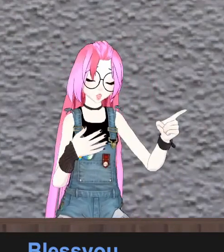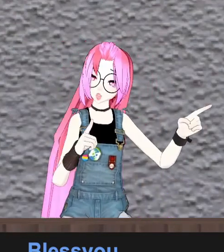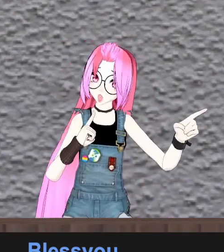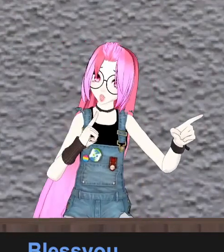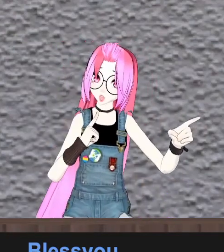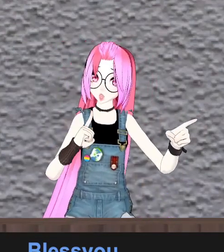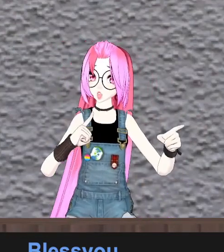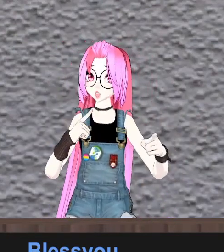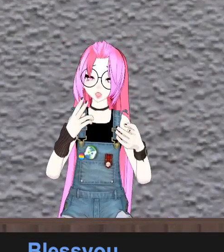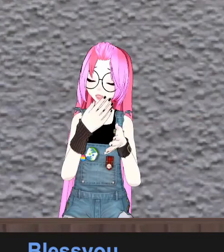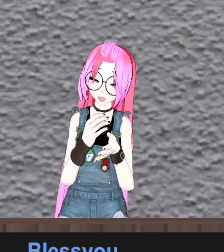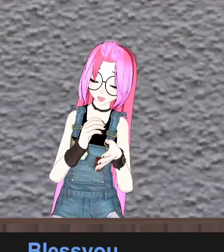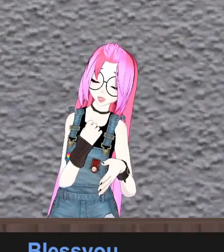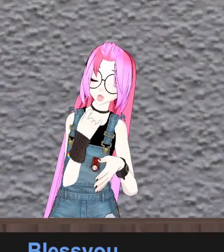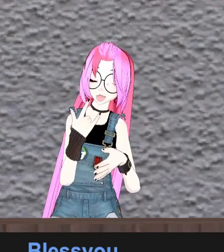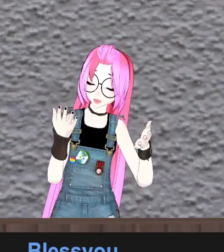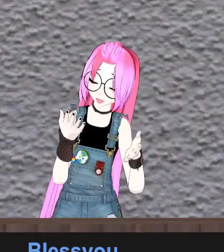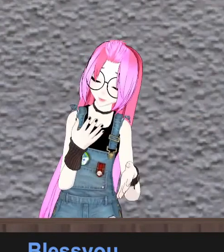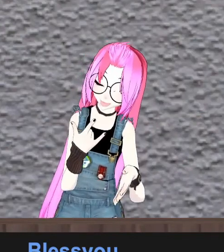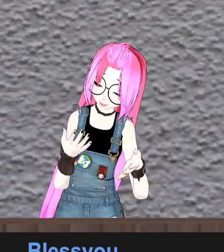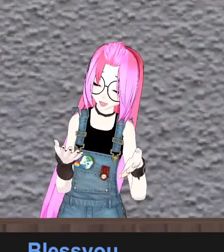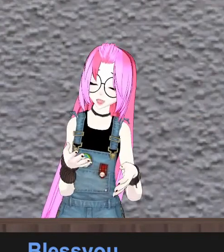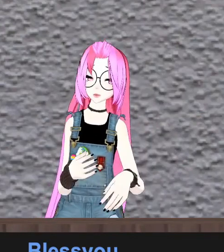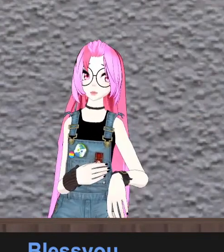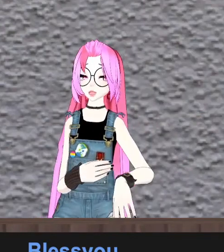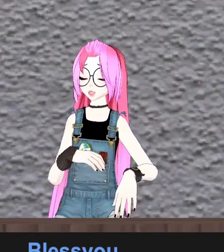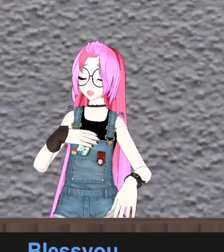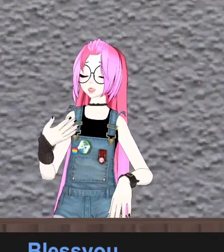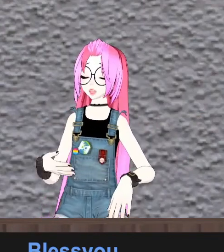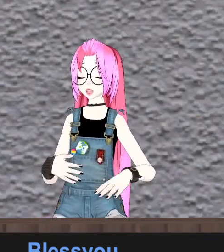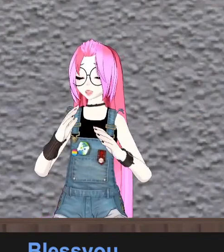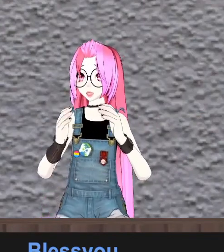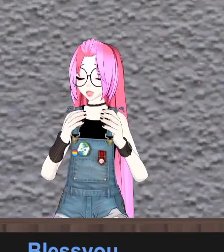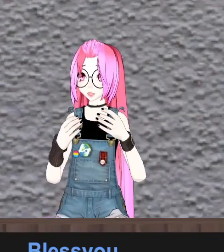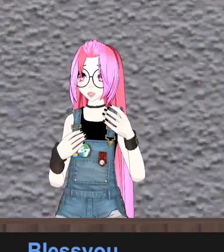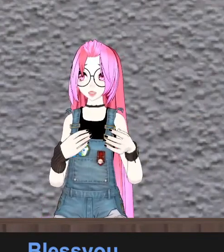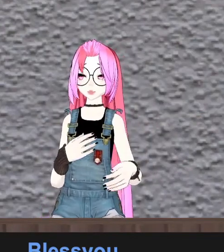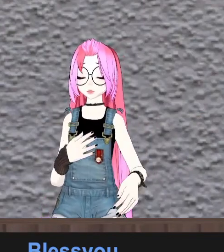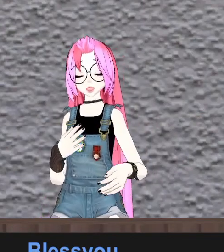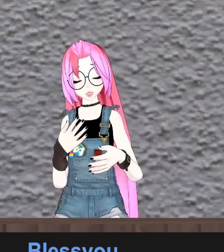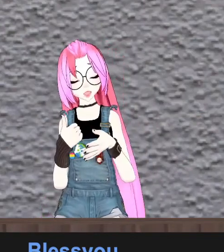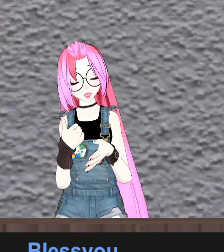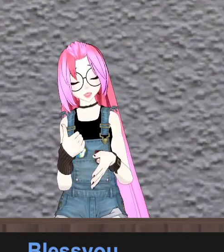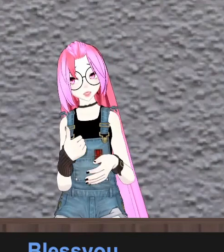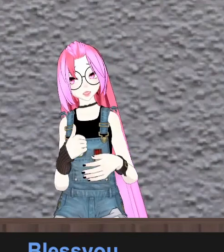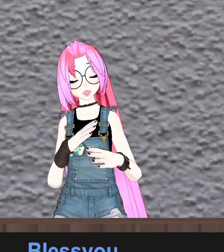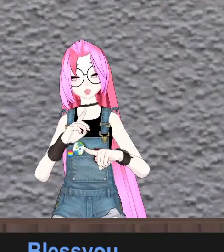what they're talking about. They're talking about their favorite type of cake. What's your favorite type of cake? Just inviting them in a conversation, and that makes a difference. But